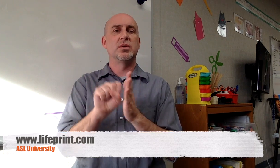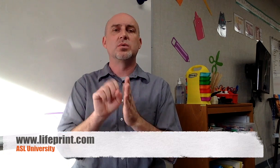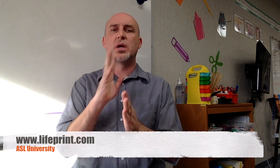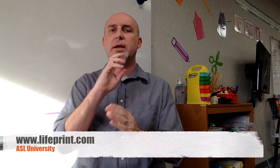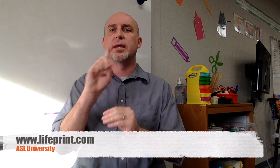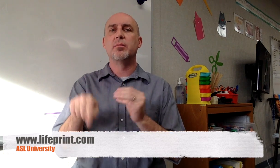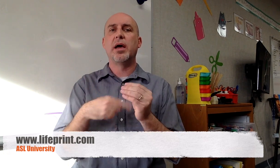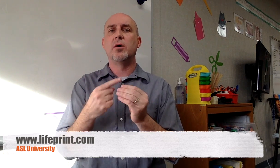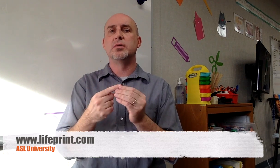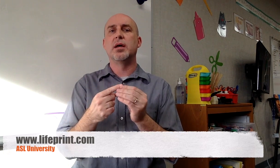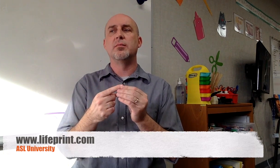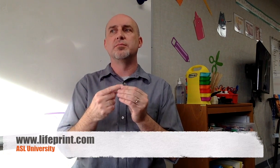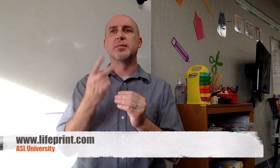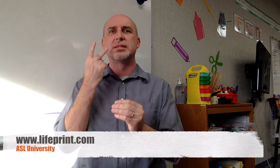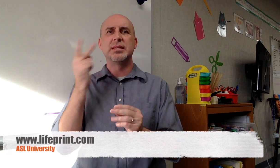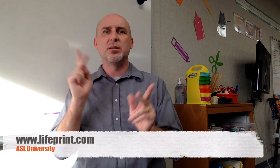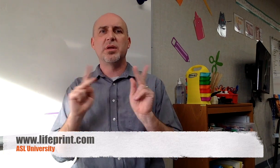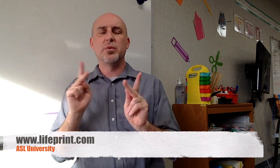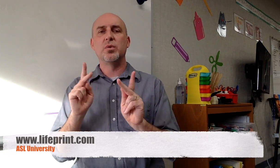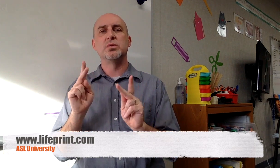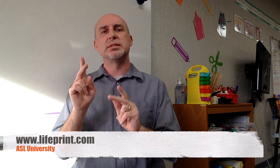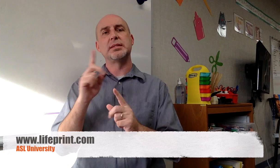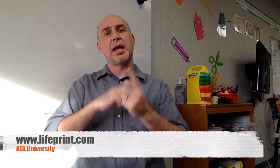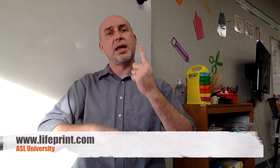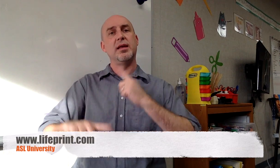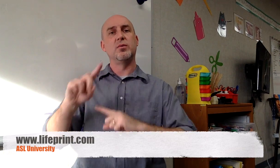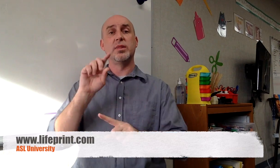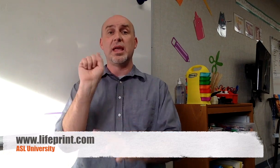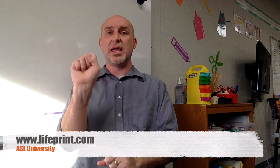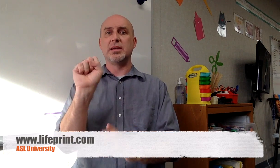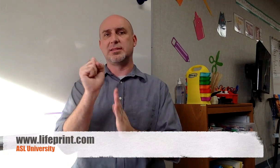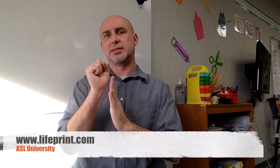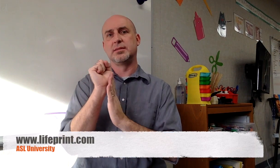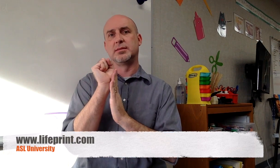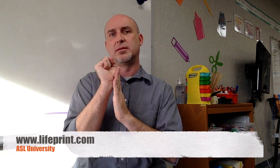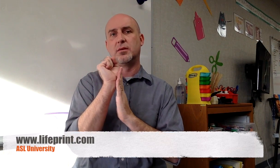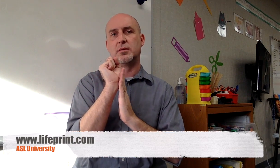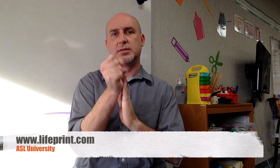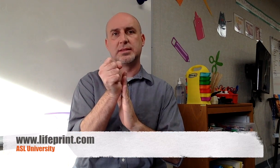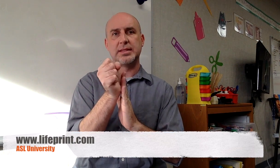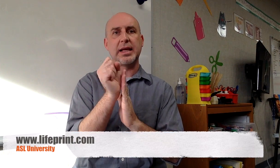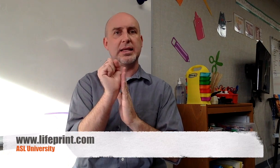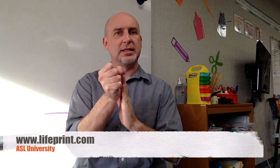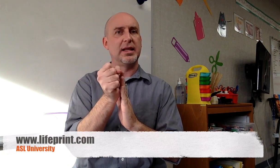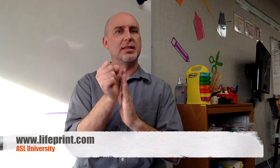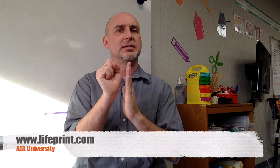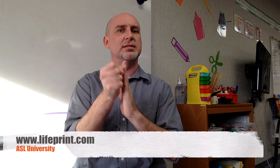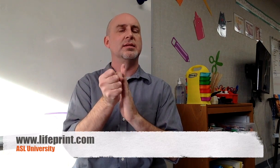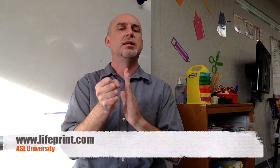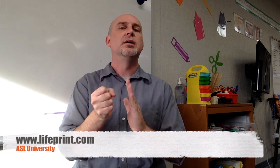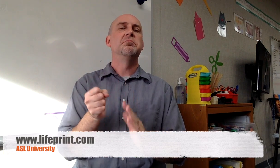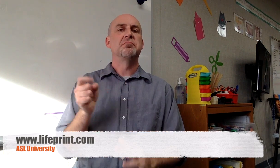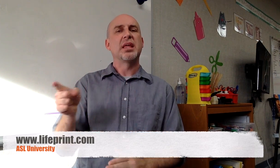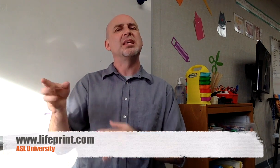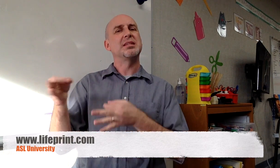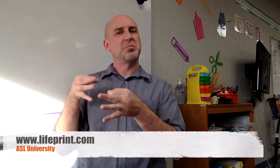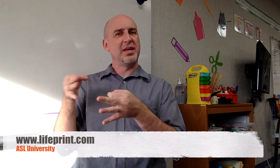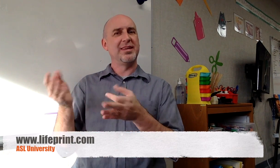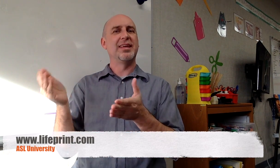were talking about seeing people who signed with an S, second, like this. And he explained again